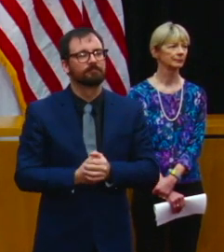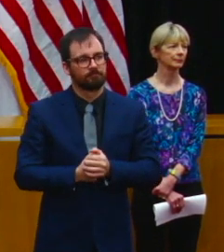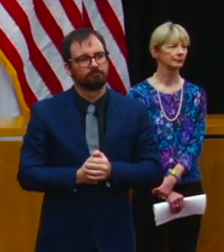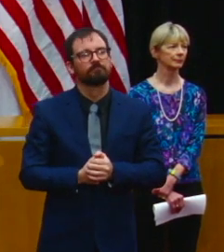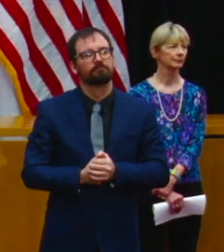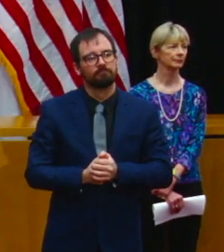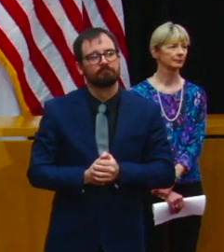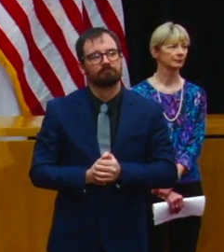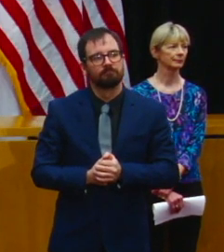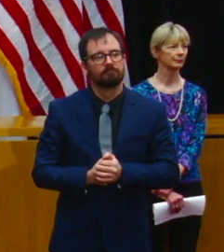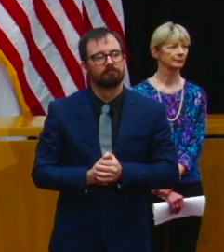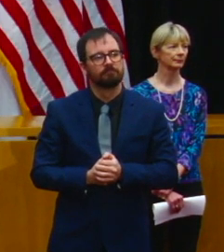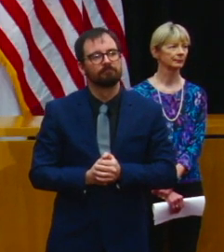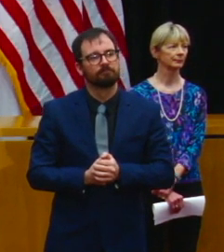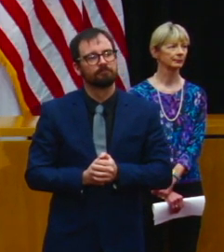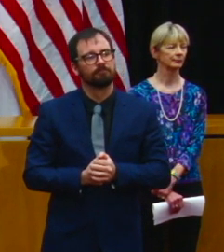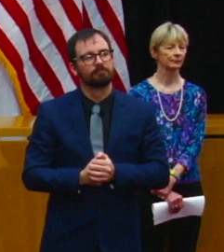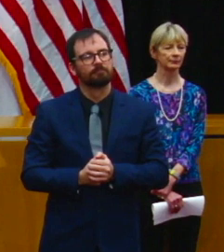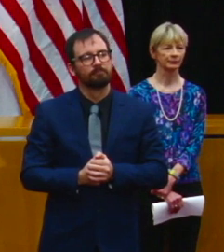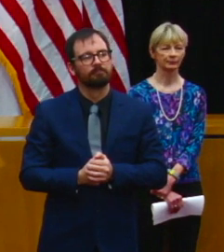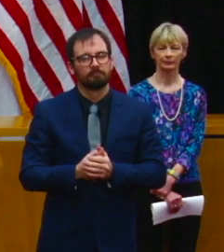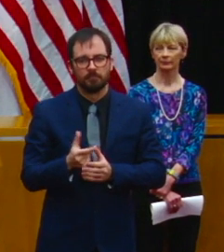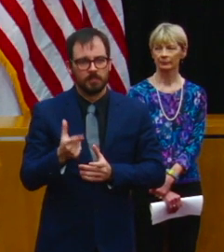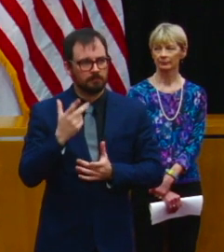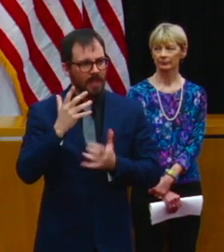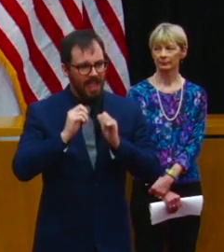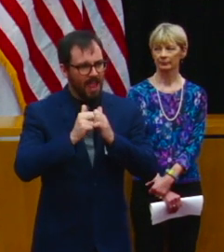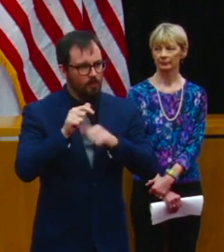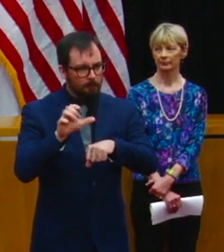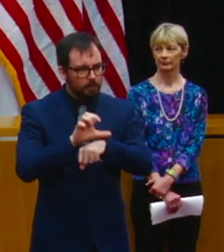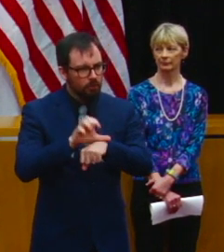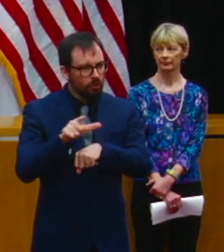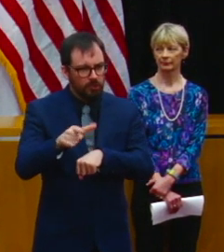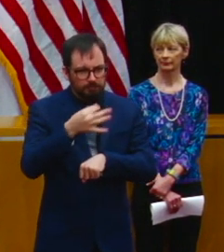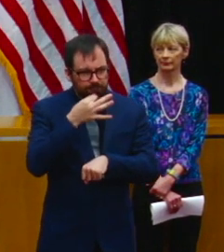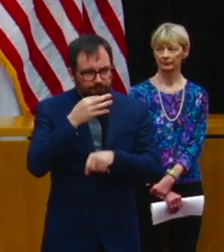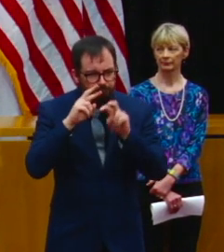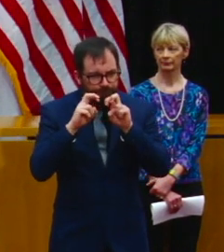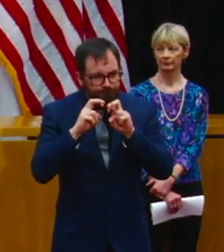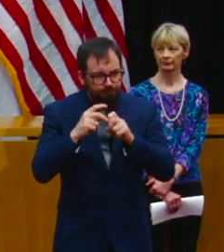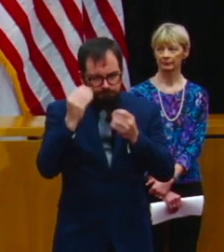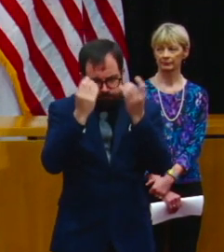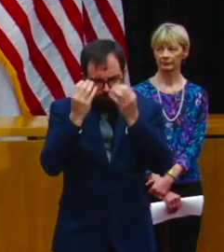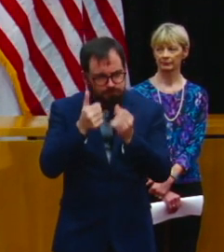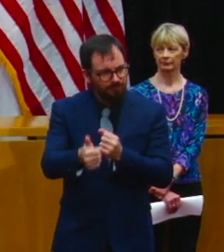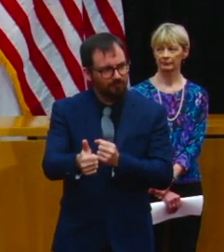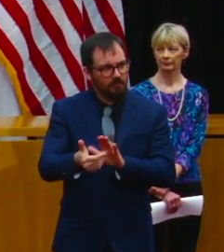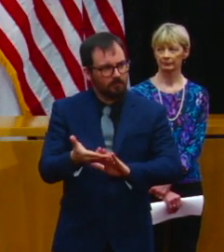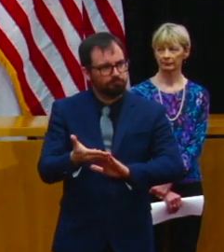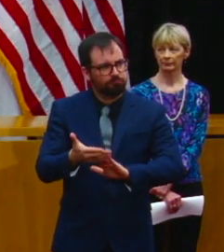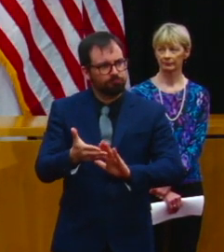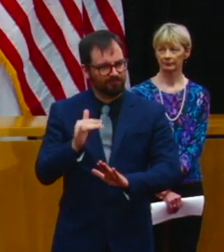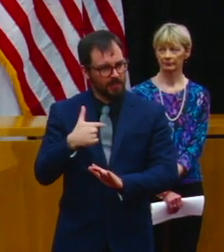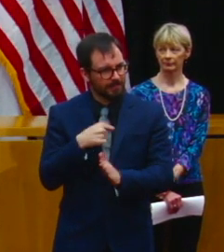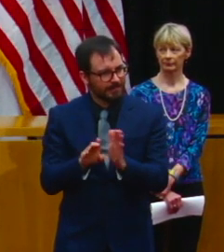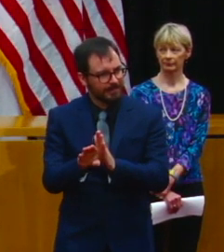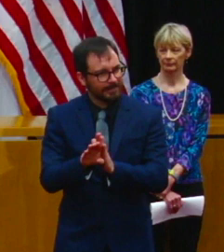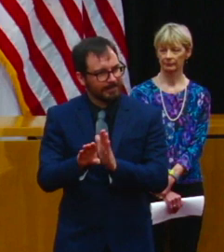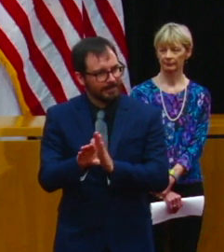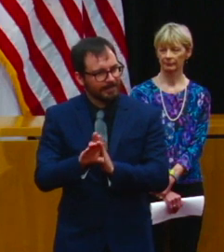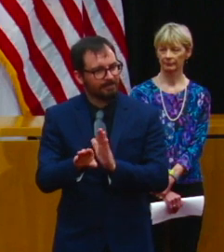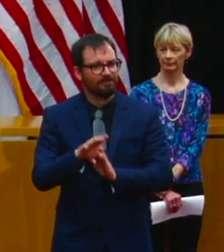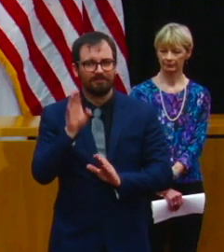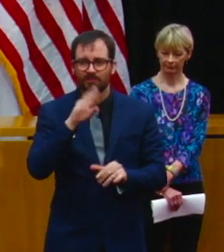than searching randomly on the internet for help, being scared and alone. That mission has never been more relevant than it is